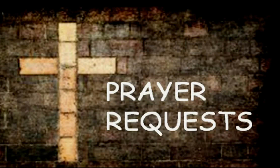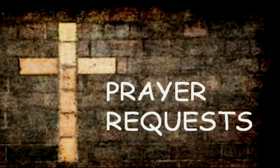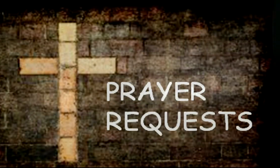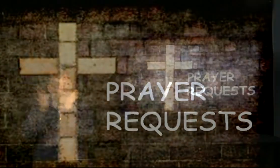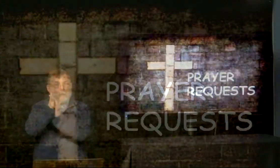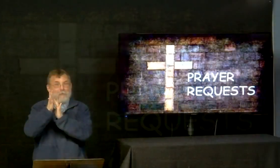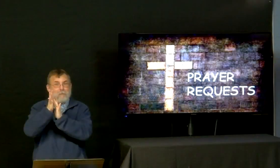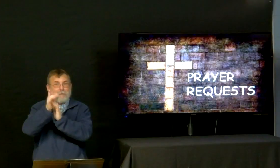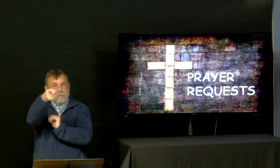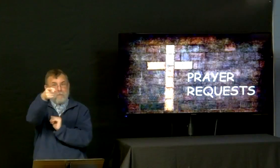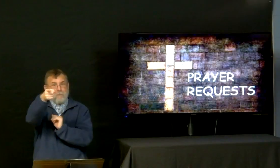All right.